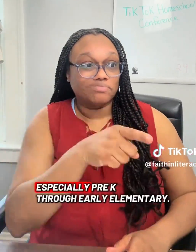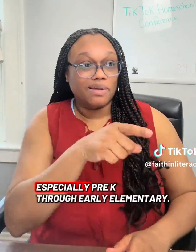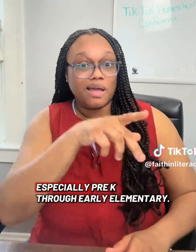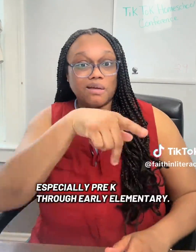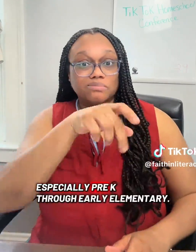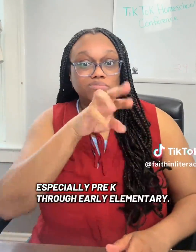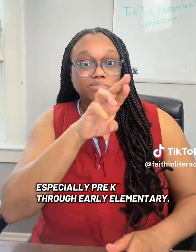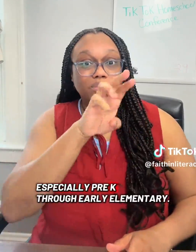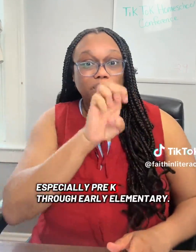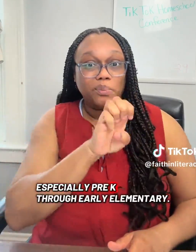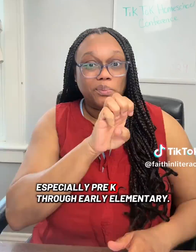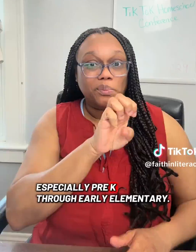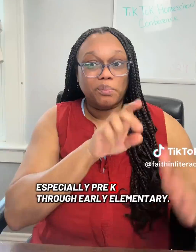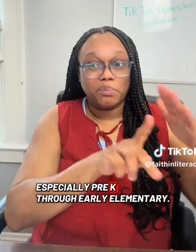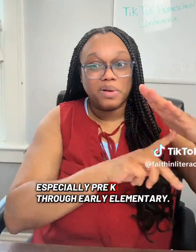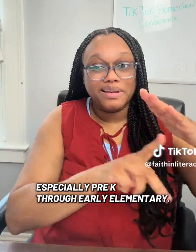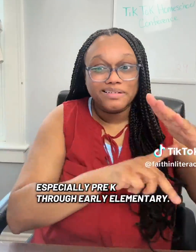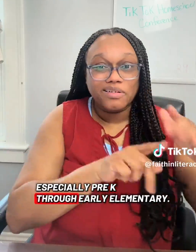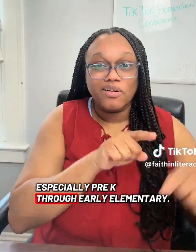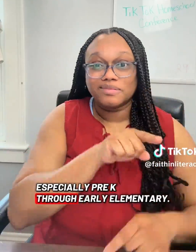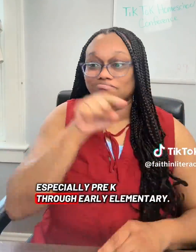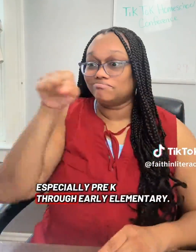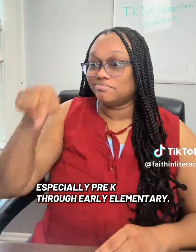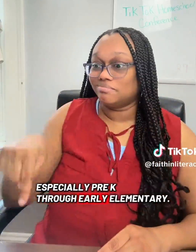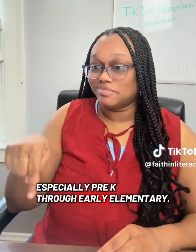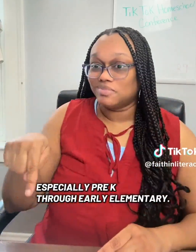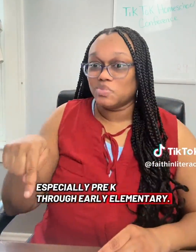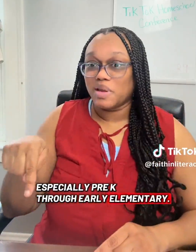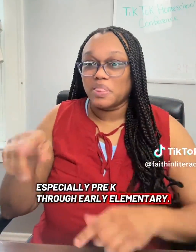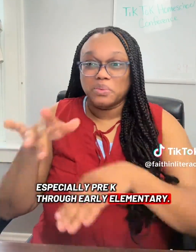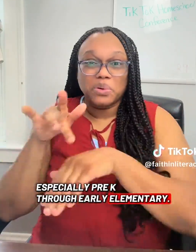especially pre-K through early elementary,